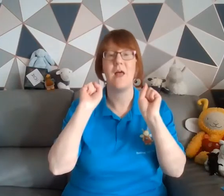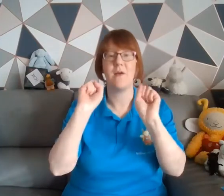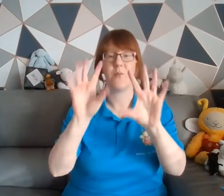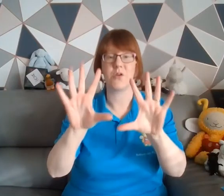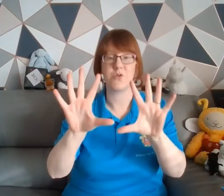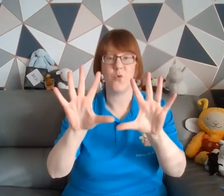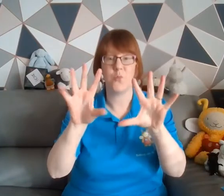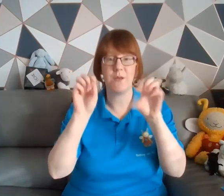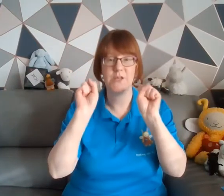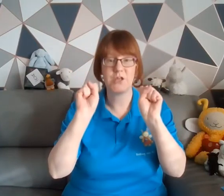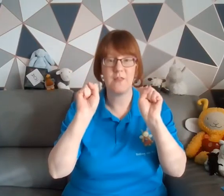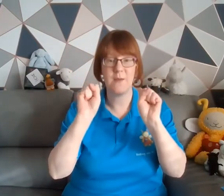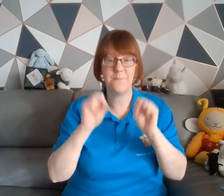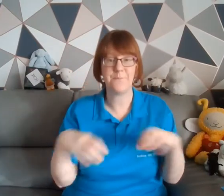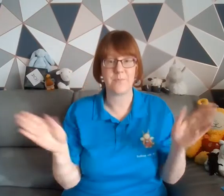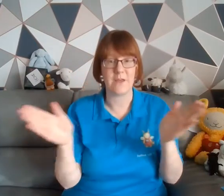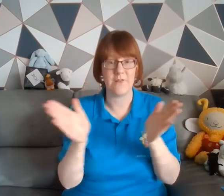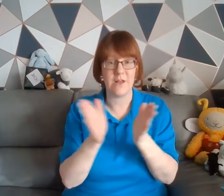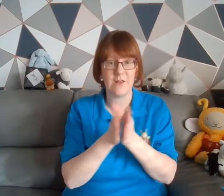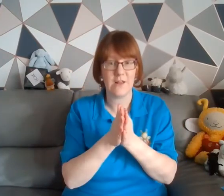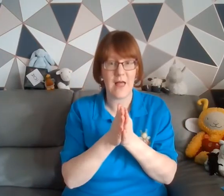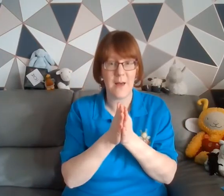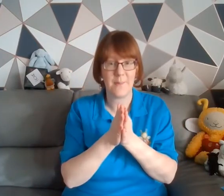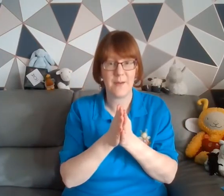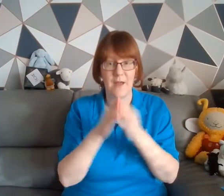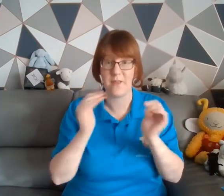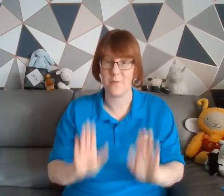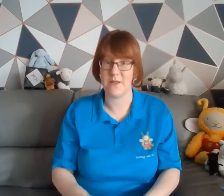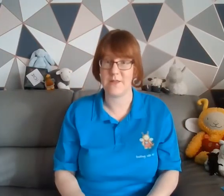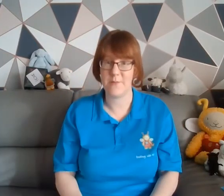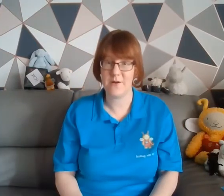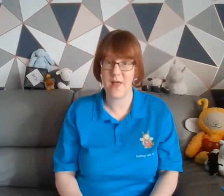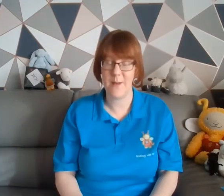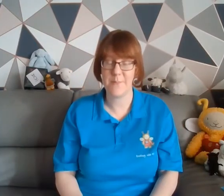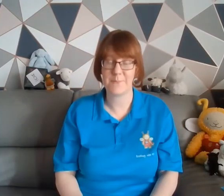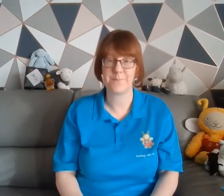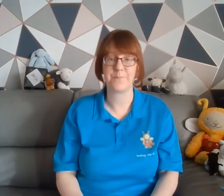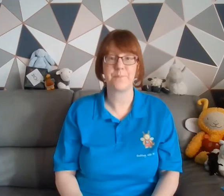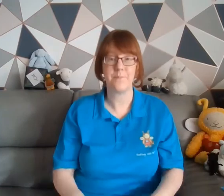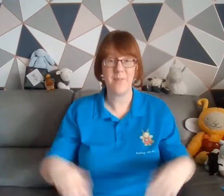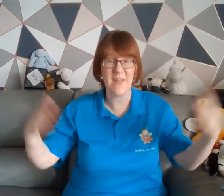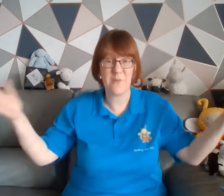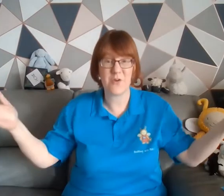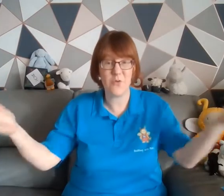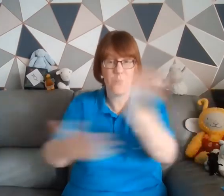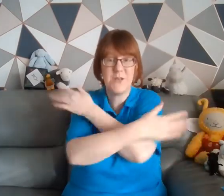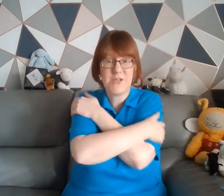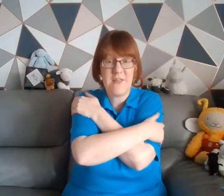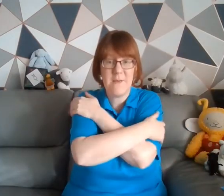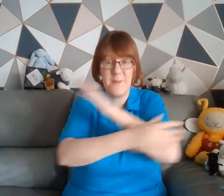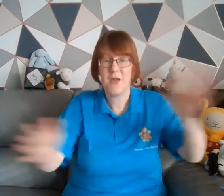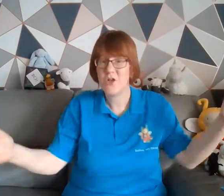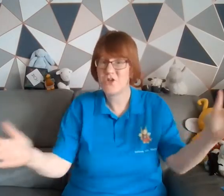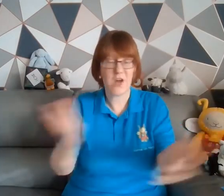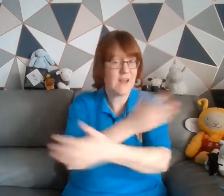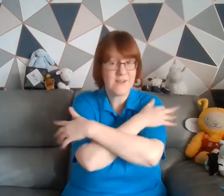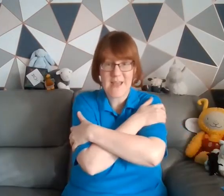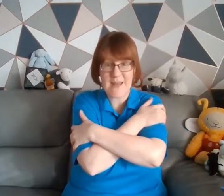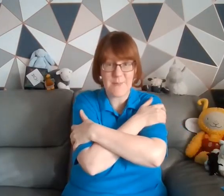then we're going to open and shut them, give a little clap, and then we'll lay them in our lap. And then we're going to open and shut them, try not to get in the